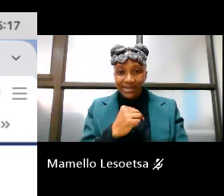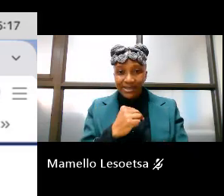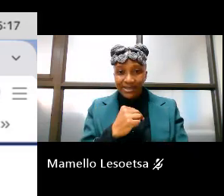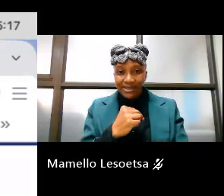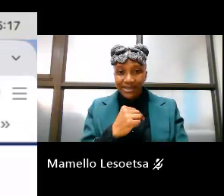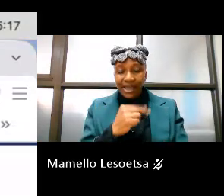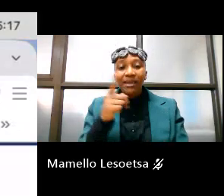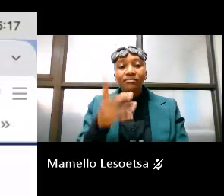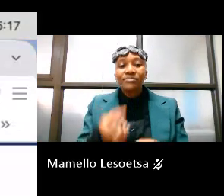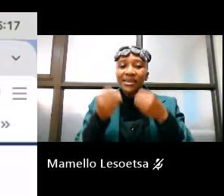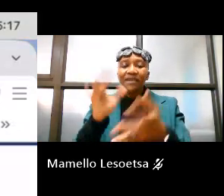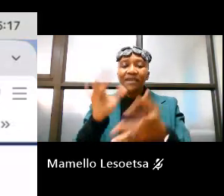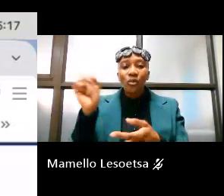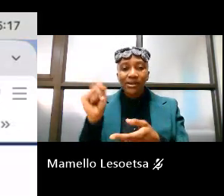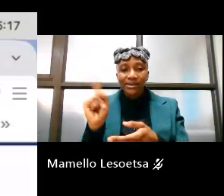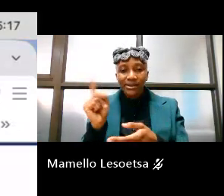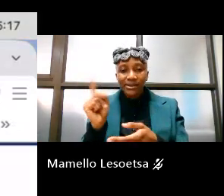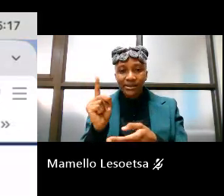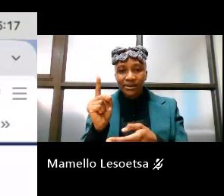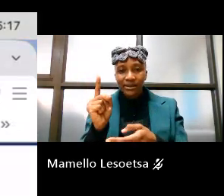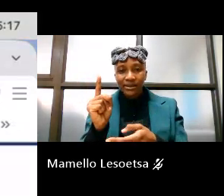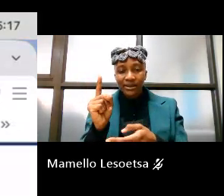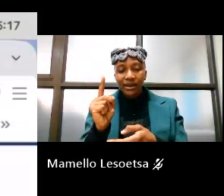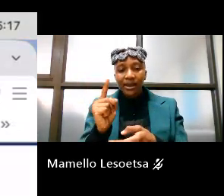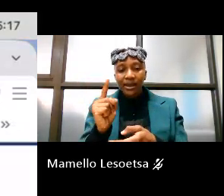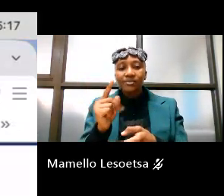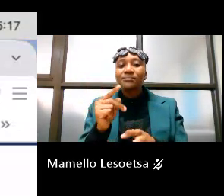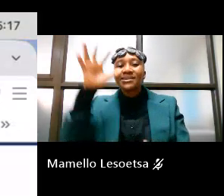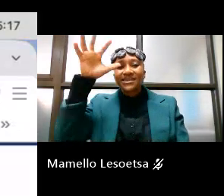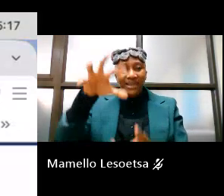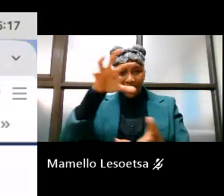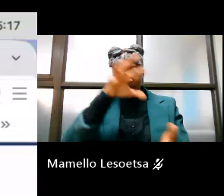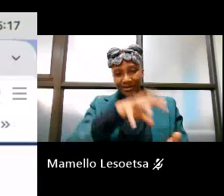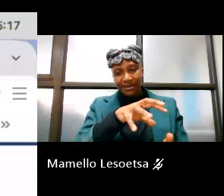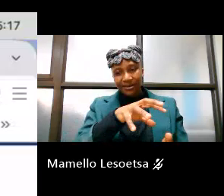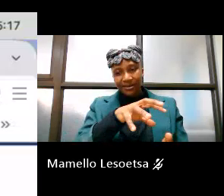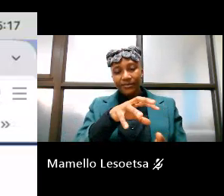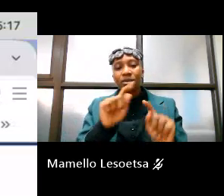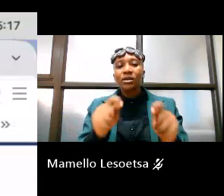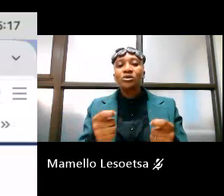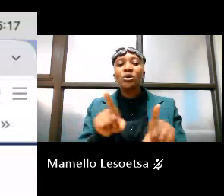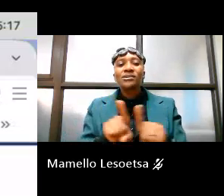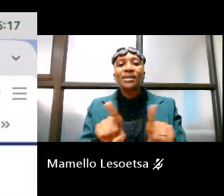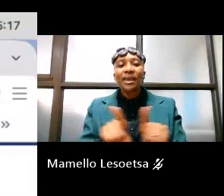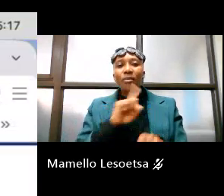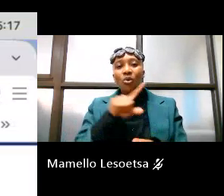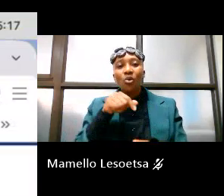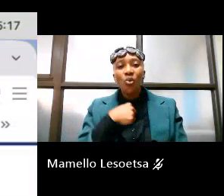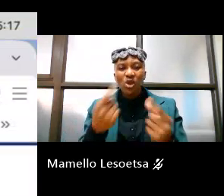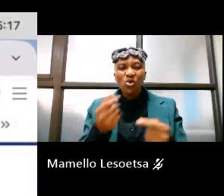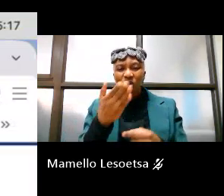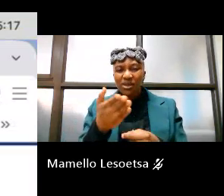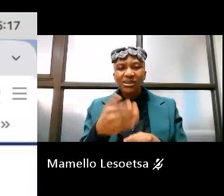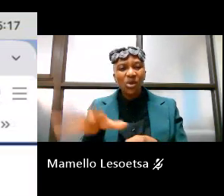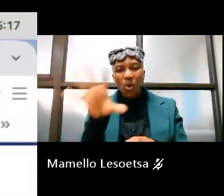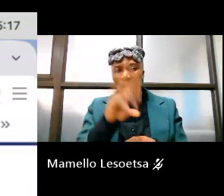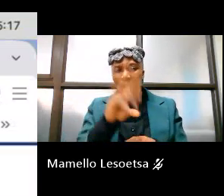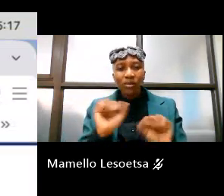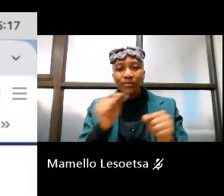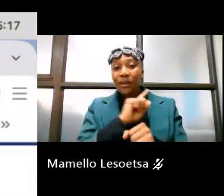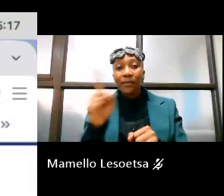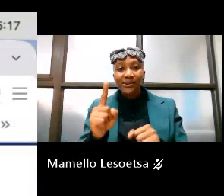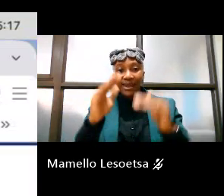summary of the implications, visual impairments, and the rest of it. But also, we're not going to go through this, but also when you go to the end, you will see